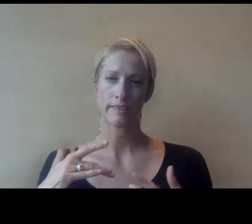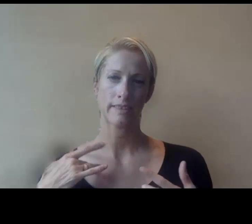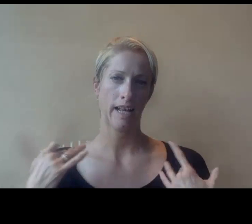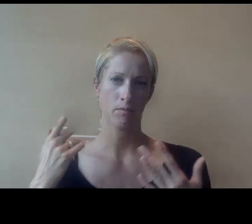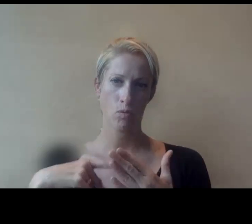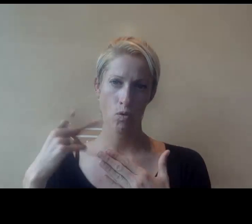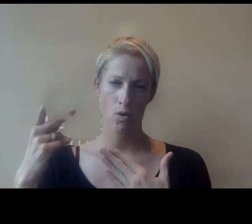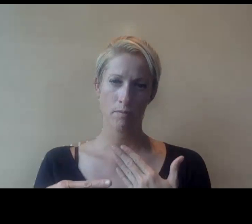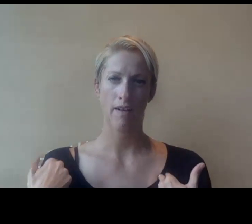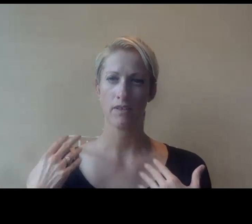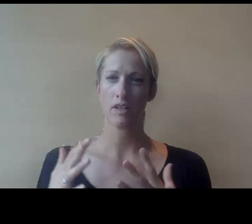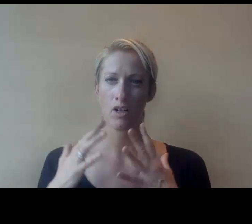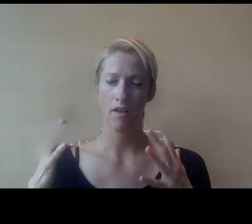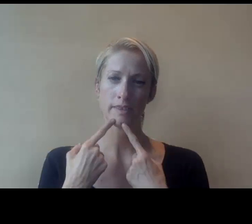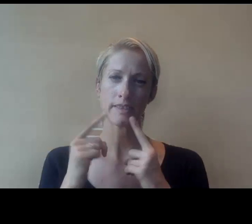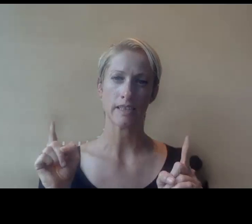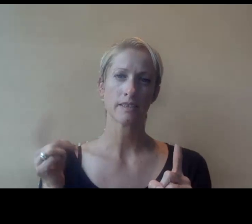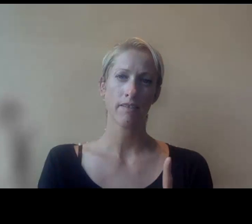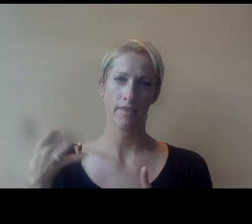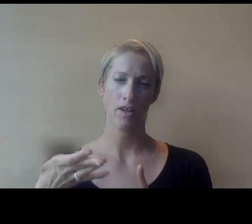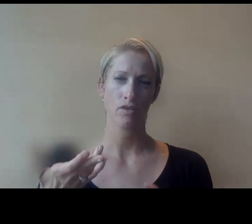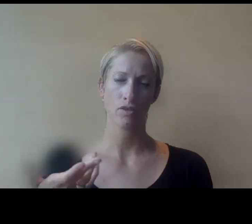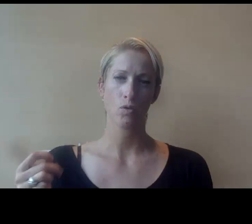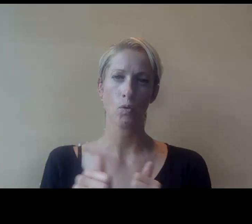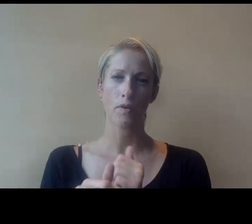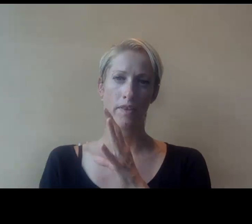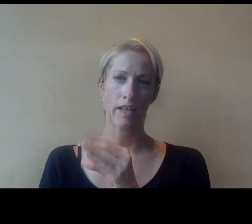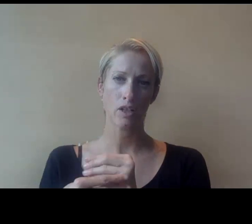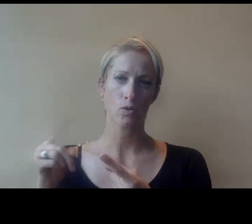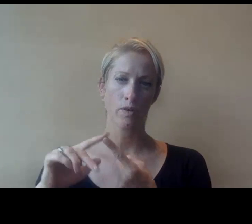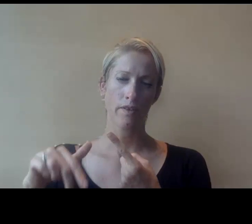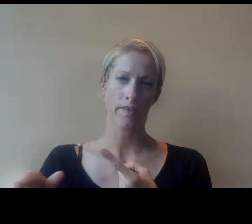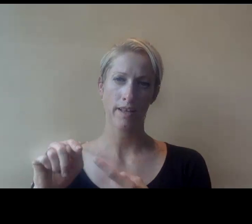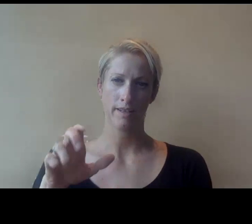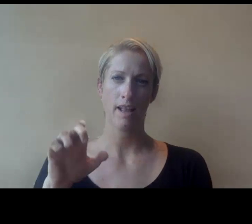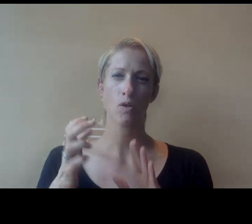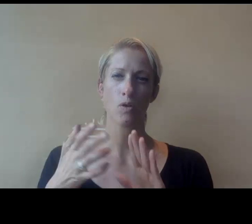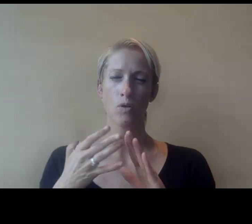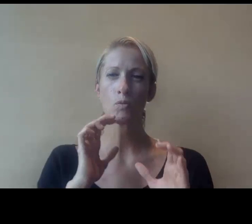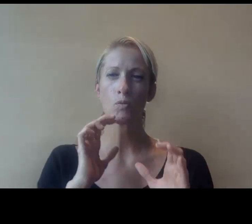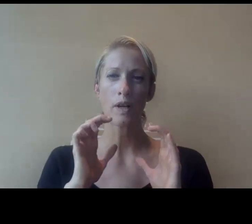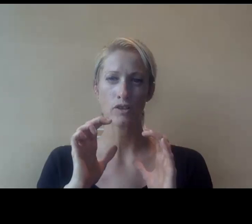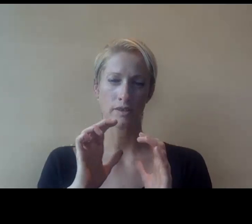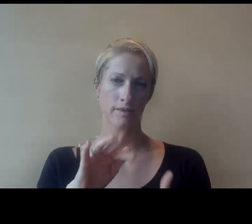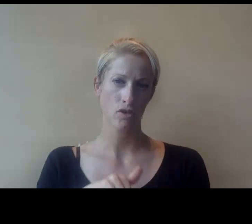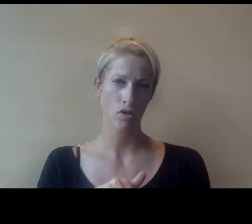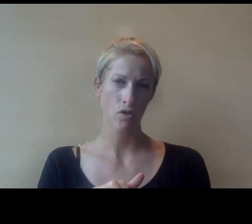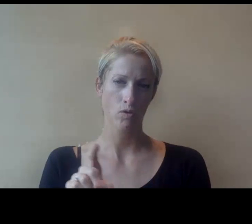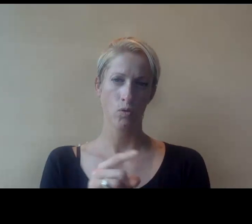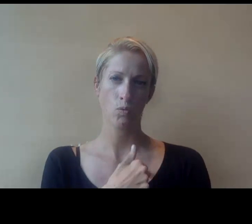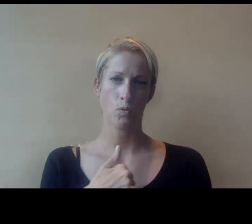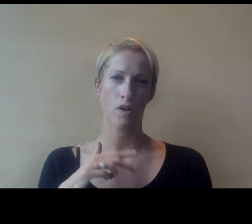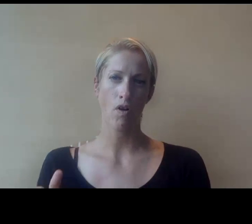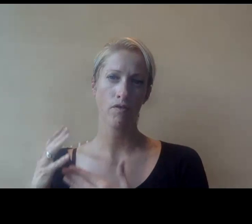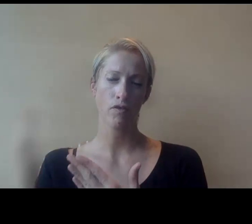had a lot of success there. In addition to the Telecommunications Education Center and the courses that we offer